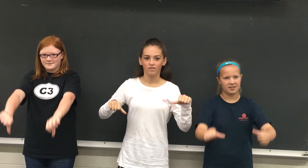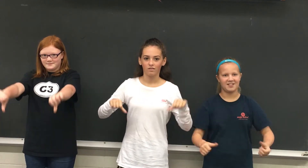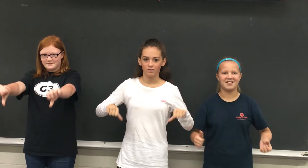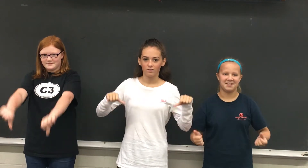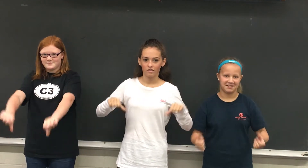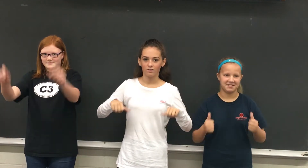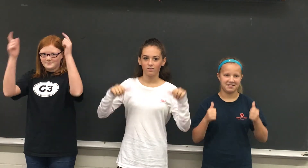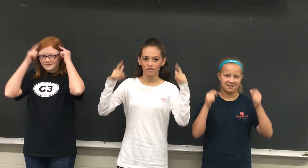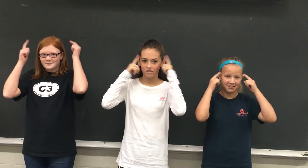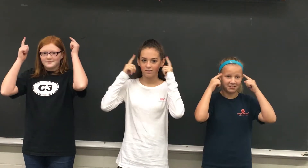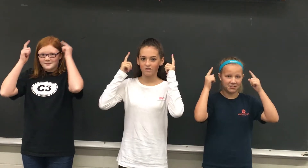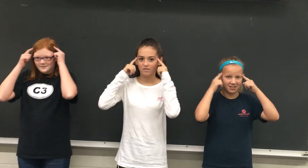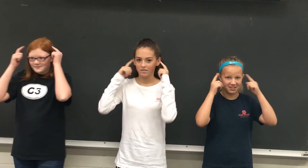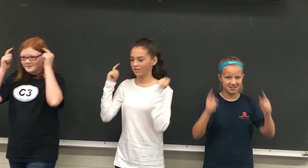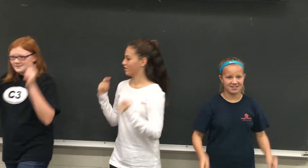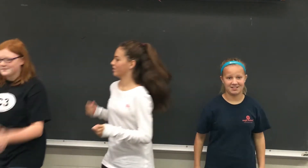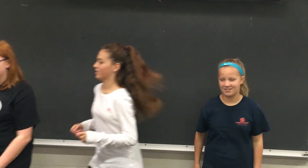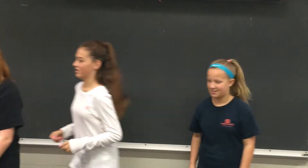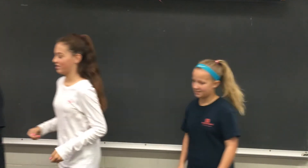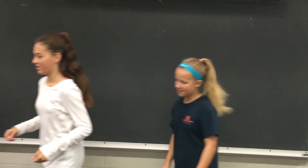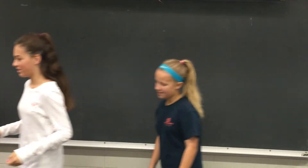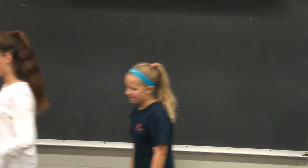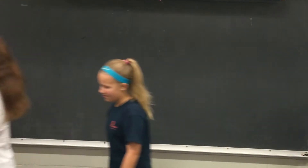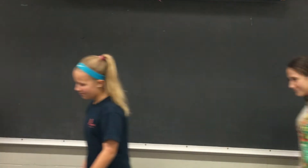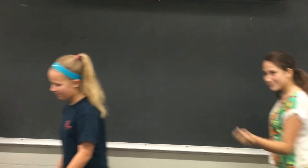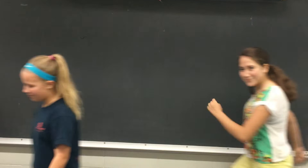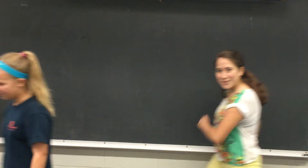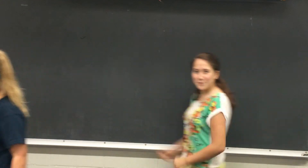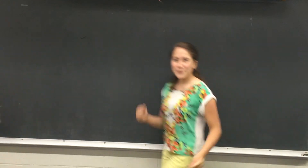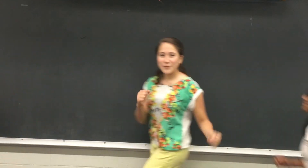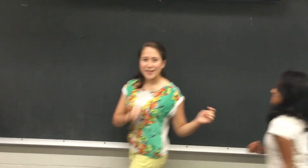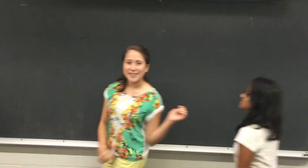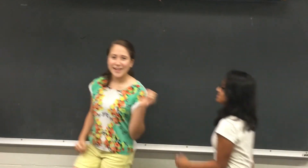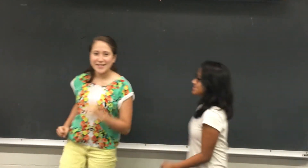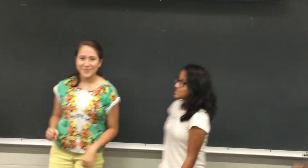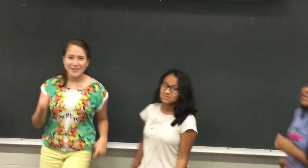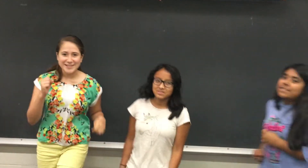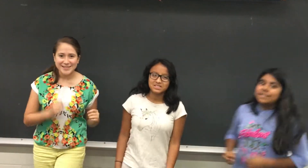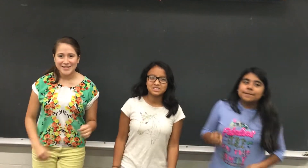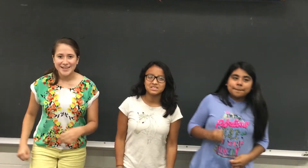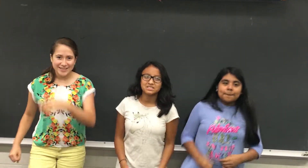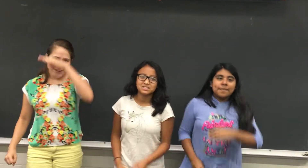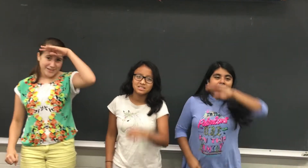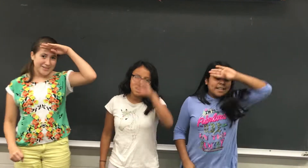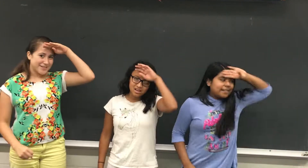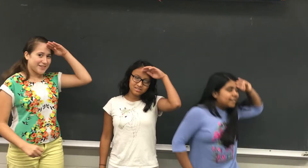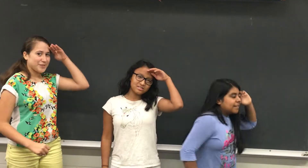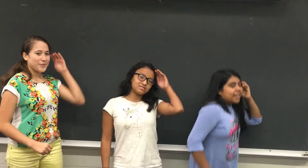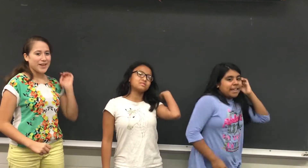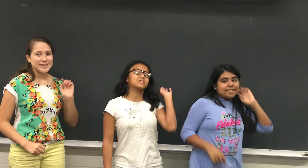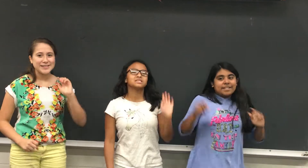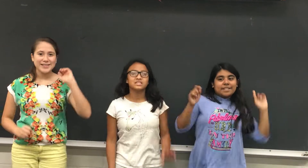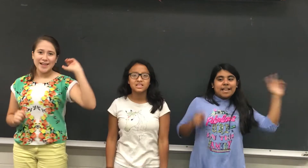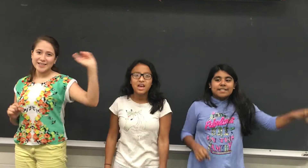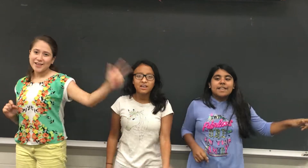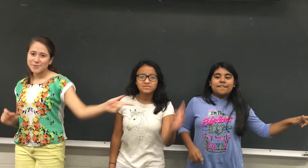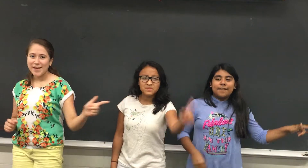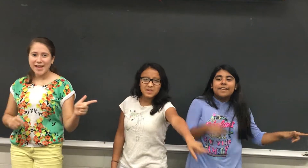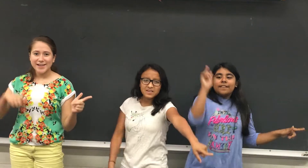at the best for less practical reasons. We want to move to unlikely regions, yeah, once harsh locations like Las Vegas